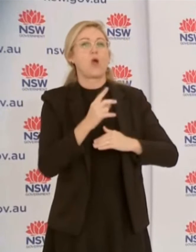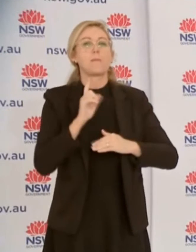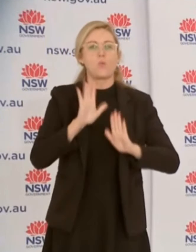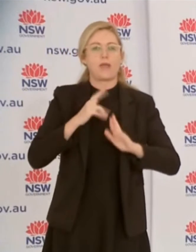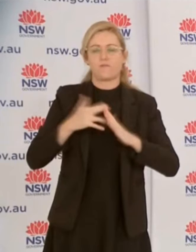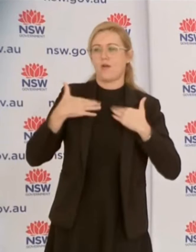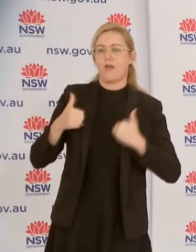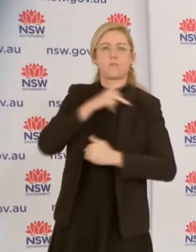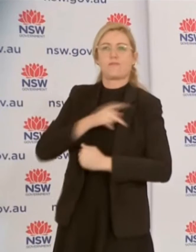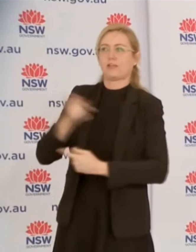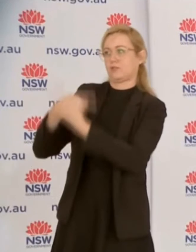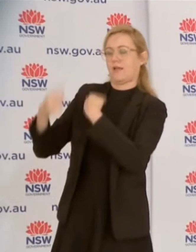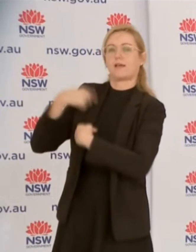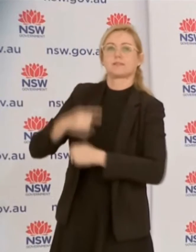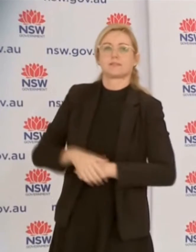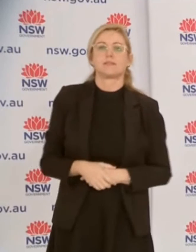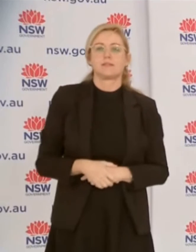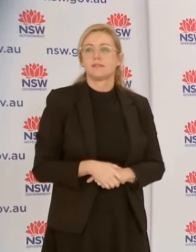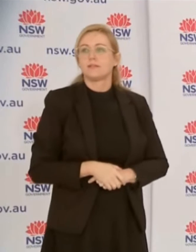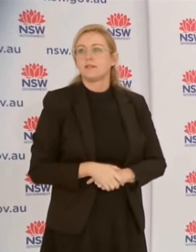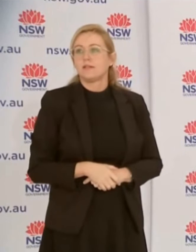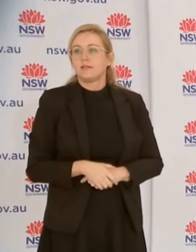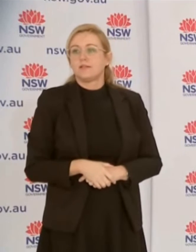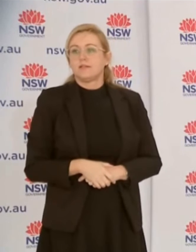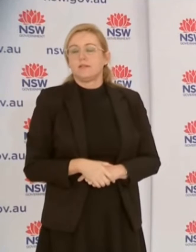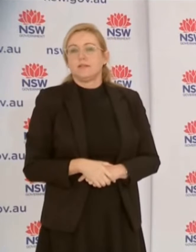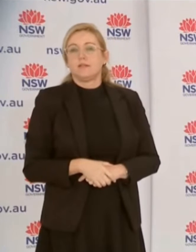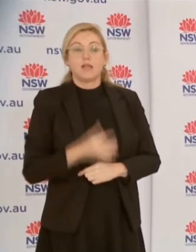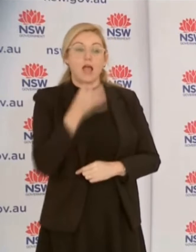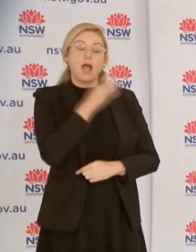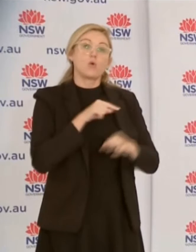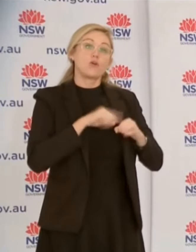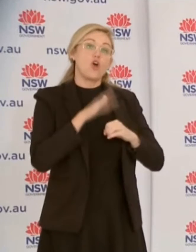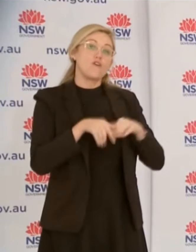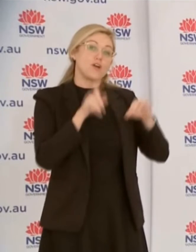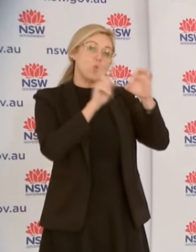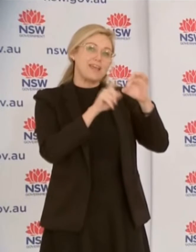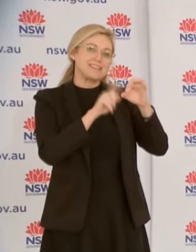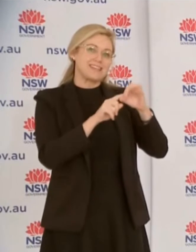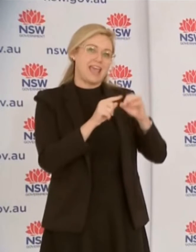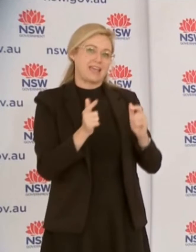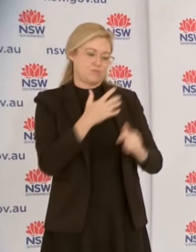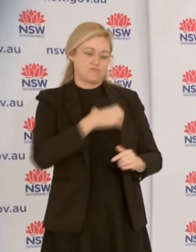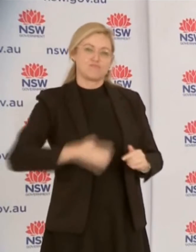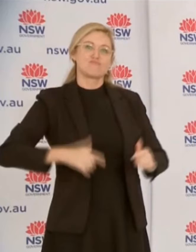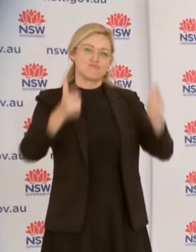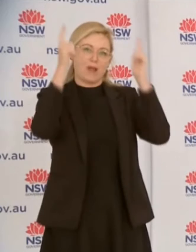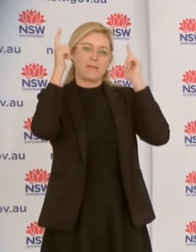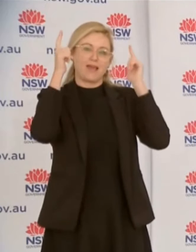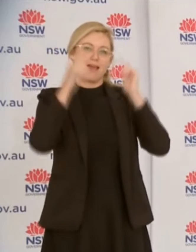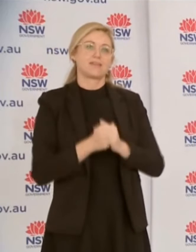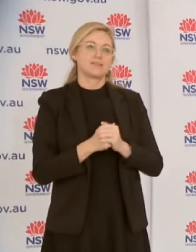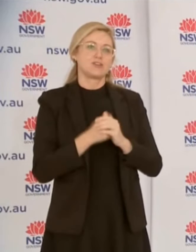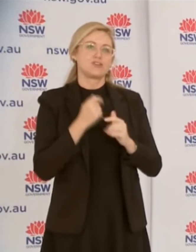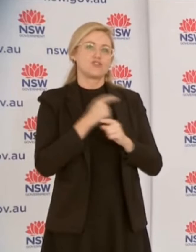The Queensland Premier has raised concerns about children when you open up at 70 and 80%, leaving children